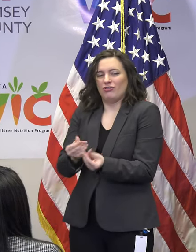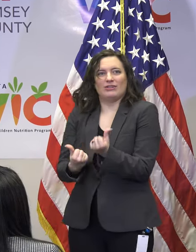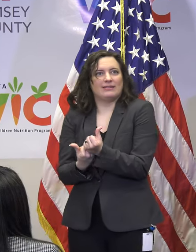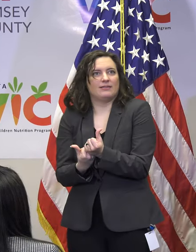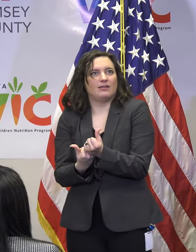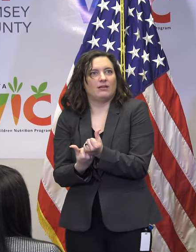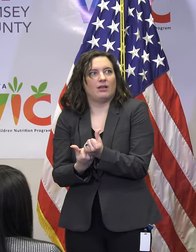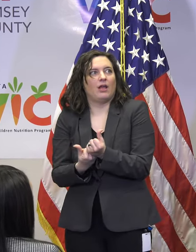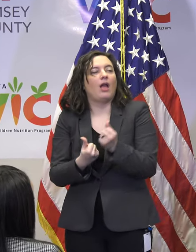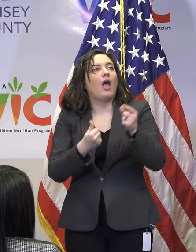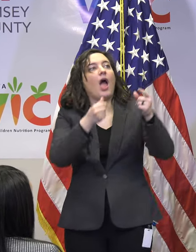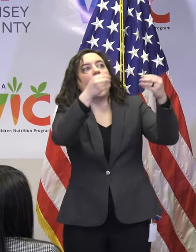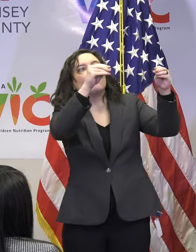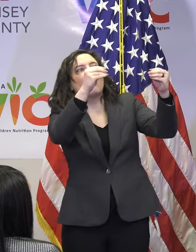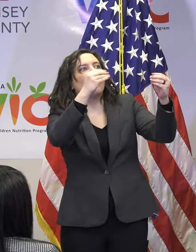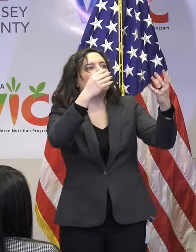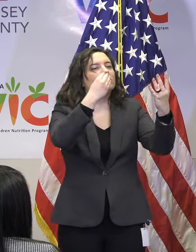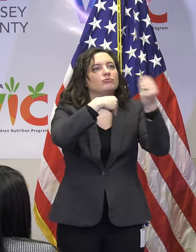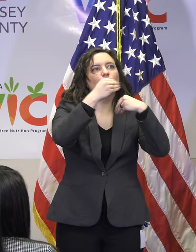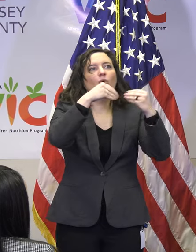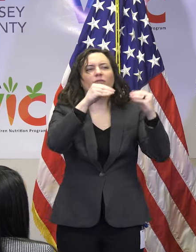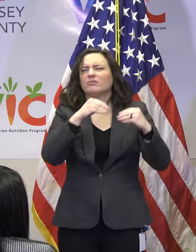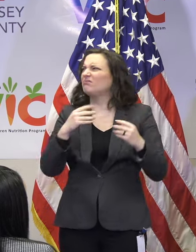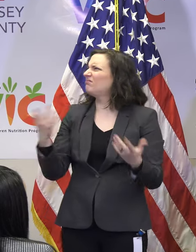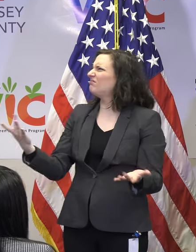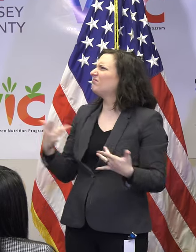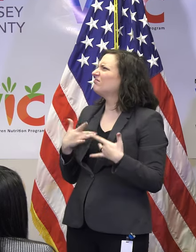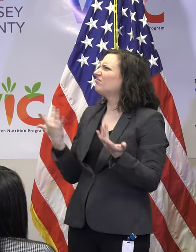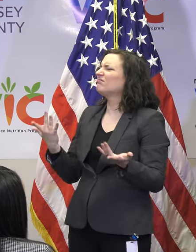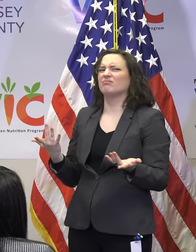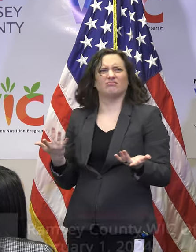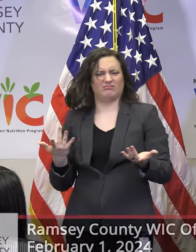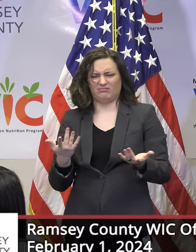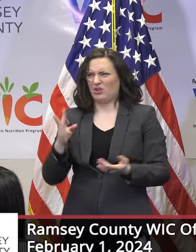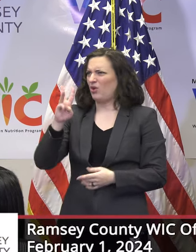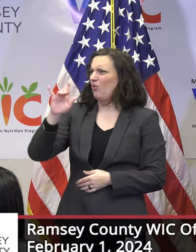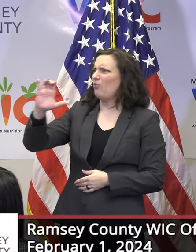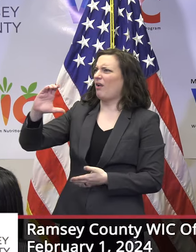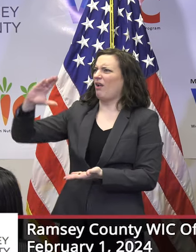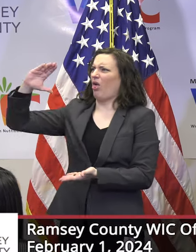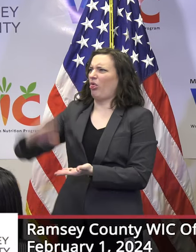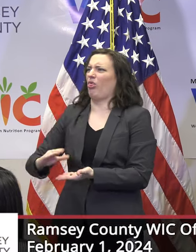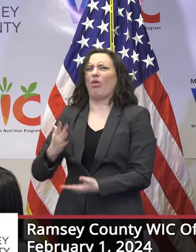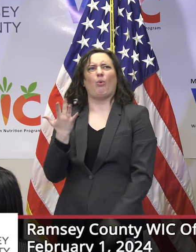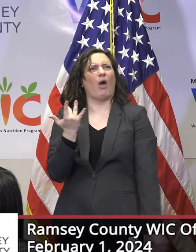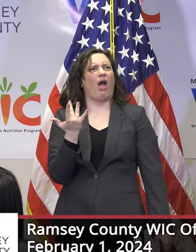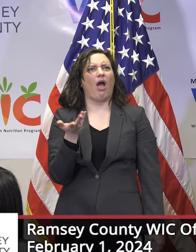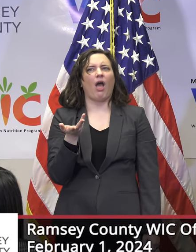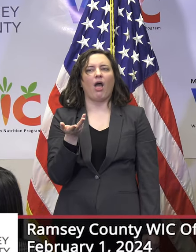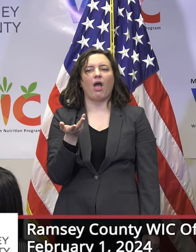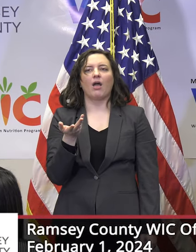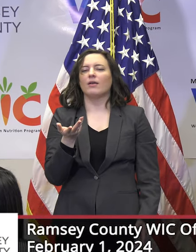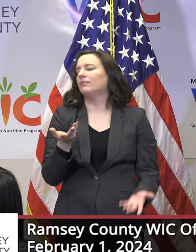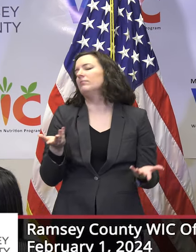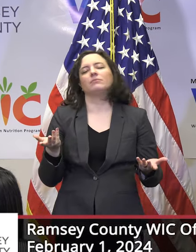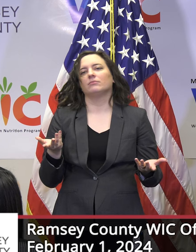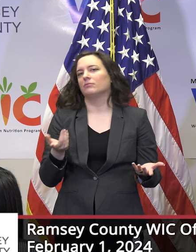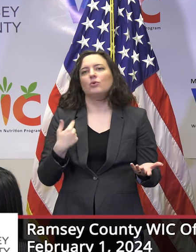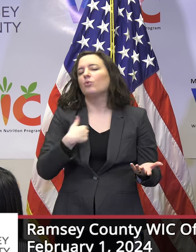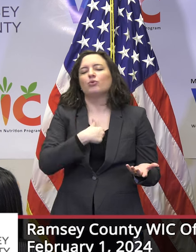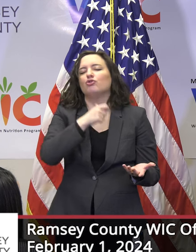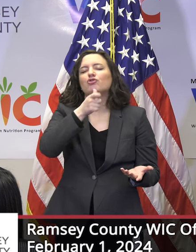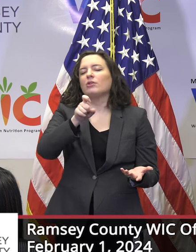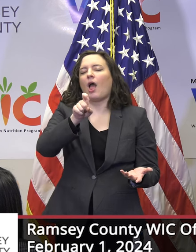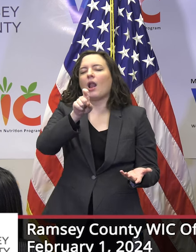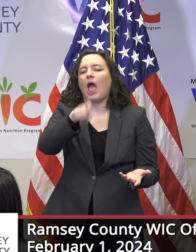asking why they're seeing a difference in terms of WIC participation. We shouldn't have to answer those questions. Not in the most